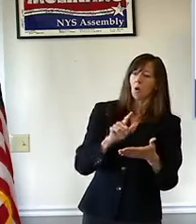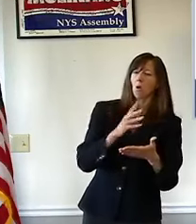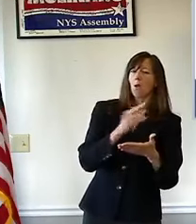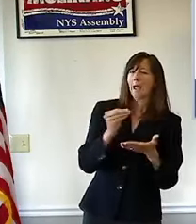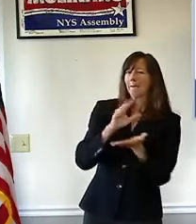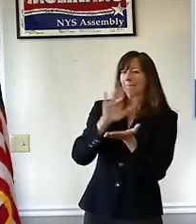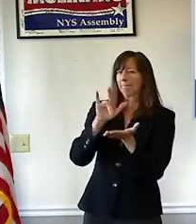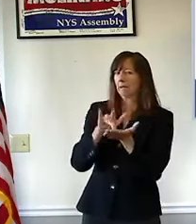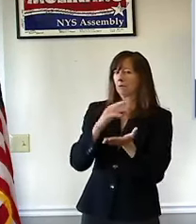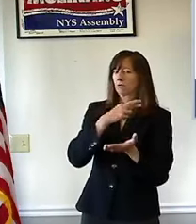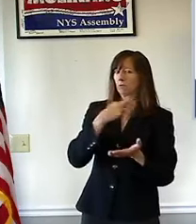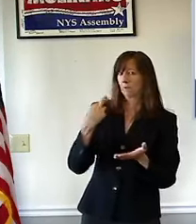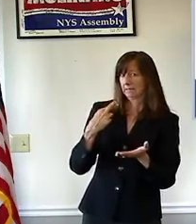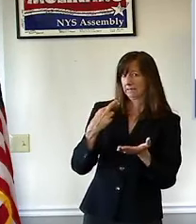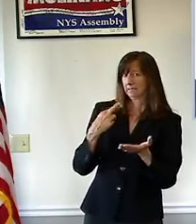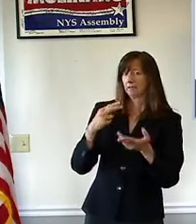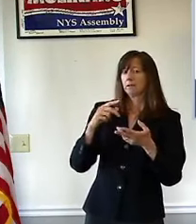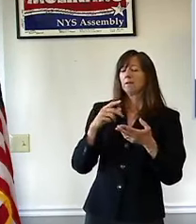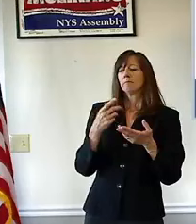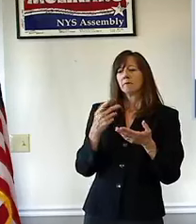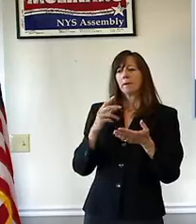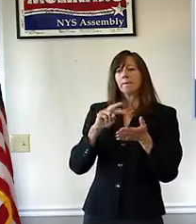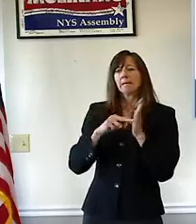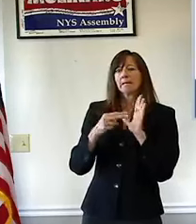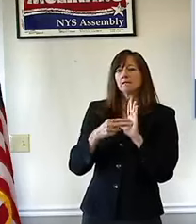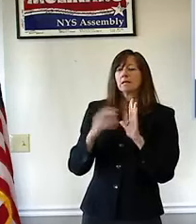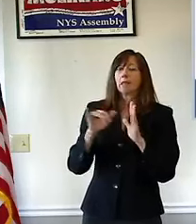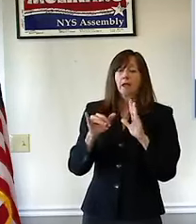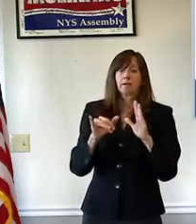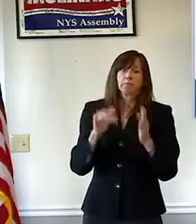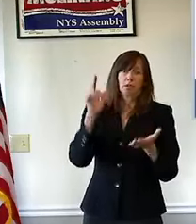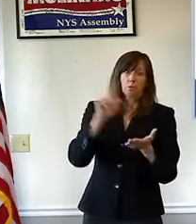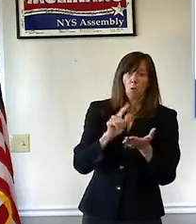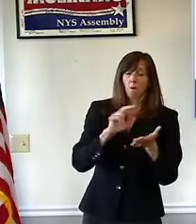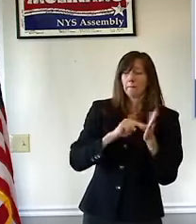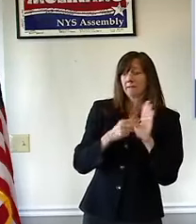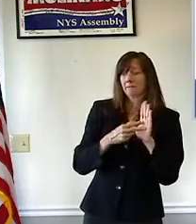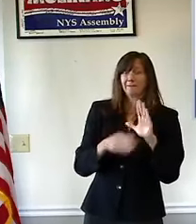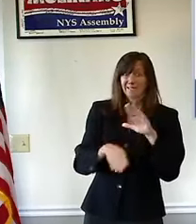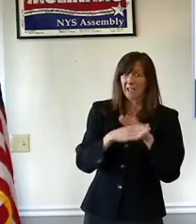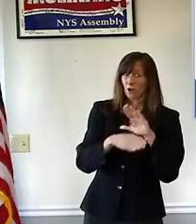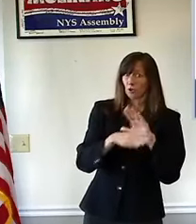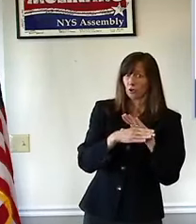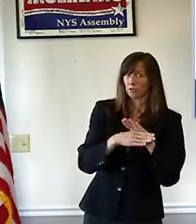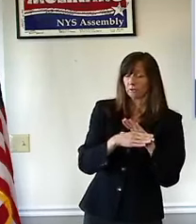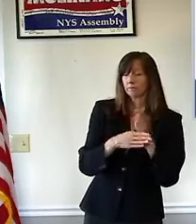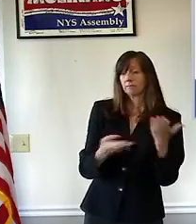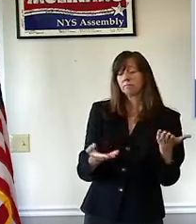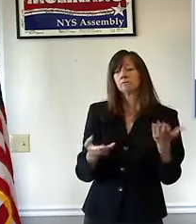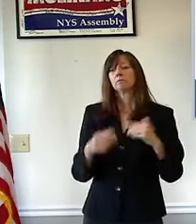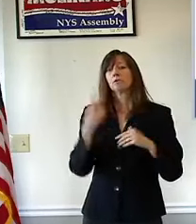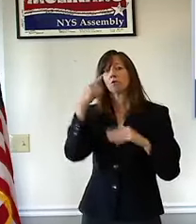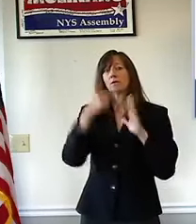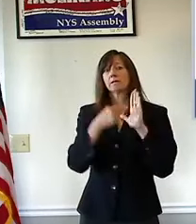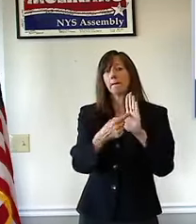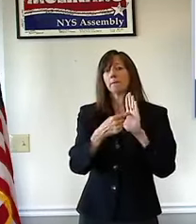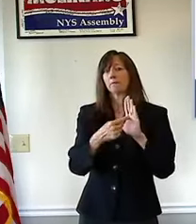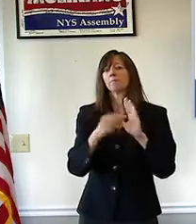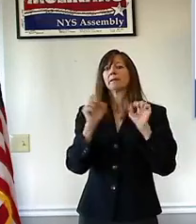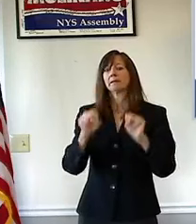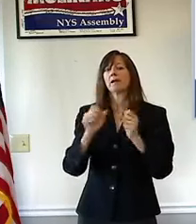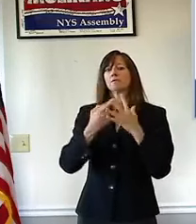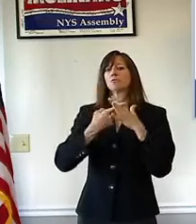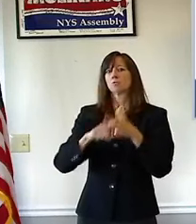moderate includes many sports, including soccer, can begin competitions on July the 6th, Monday,